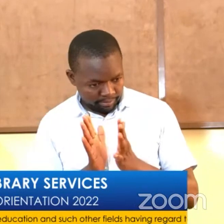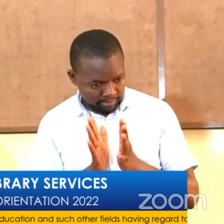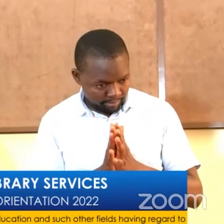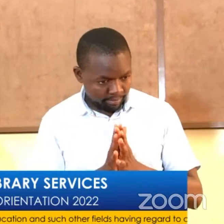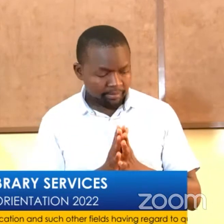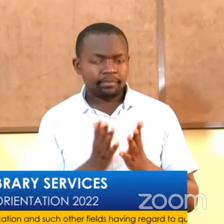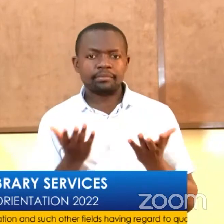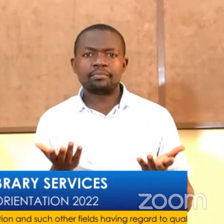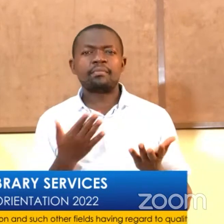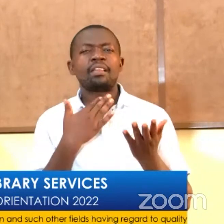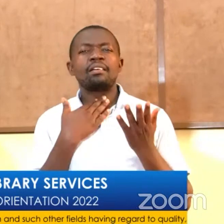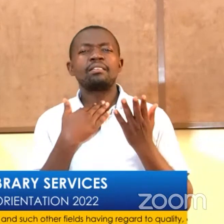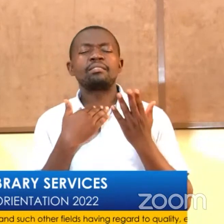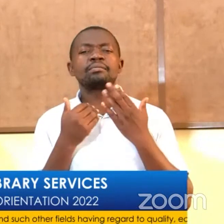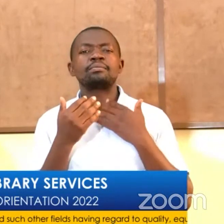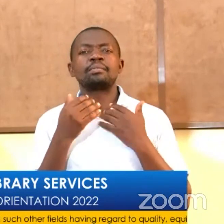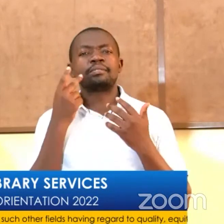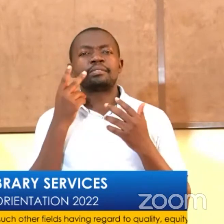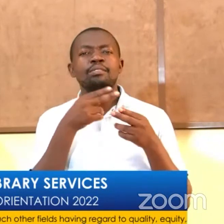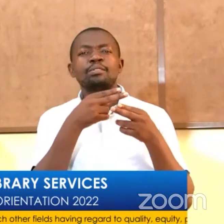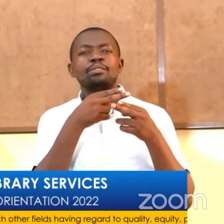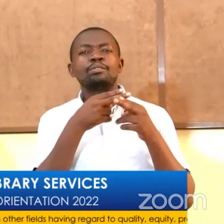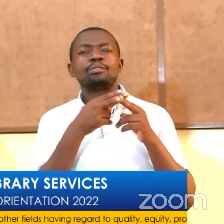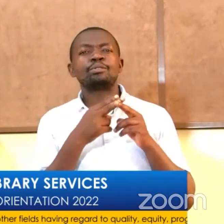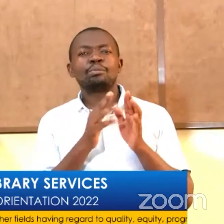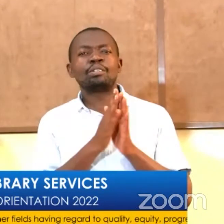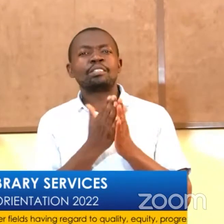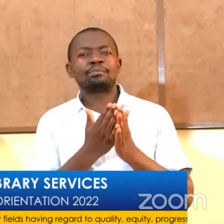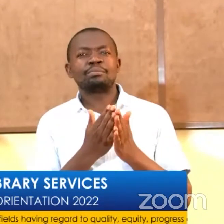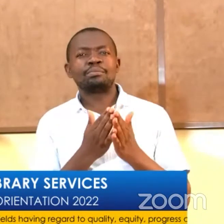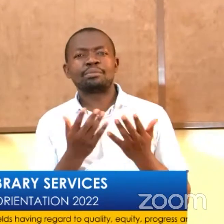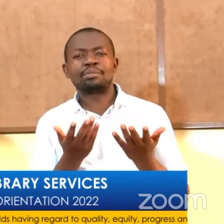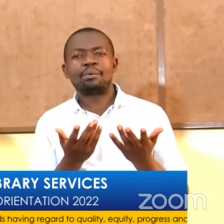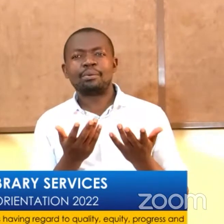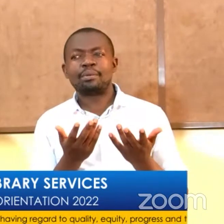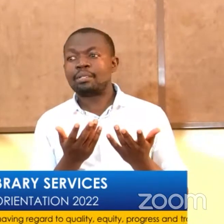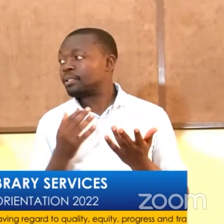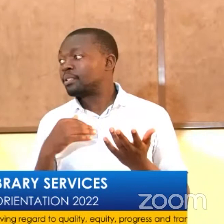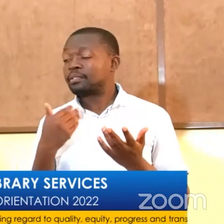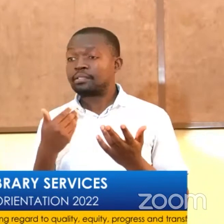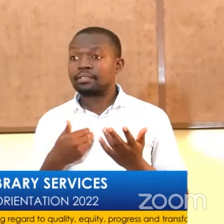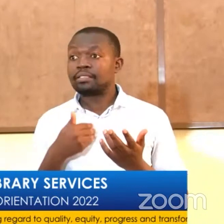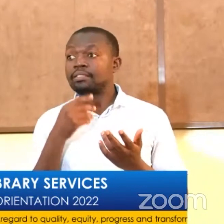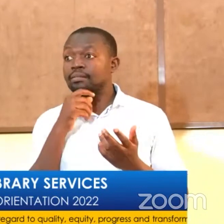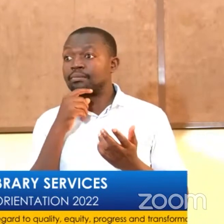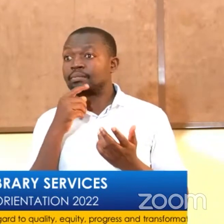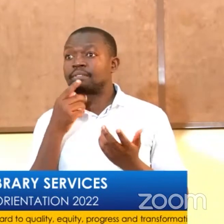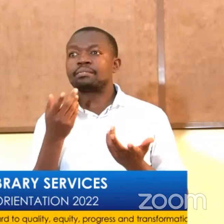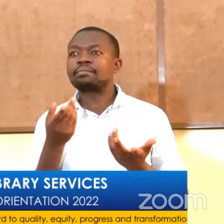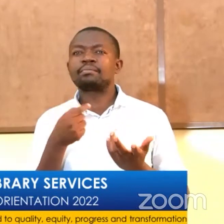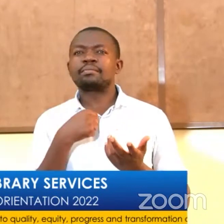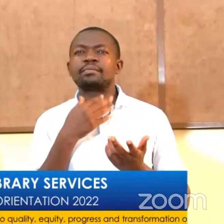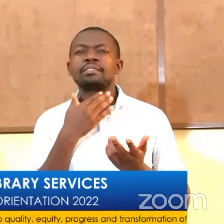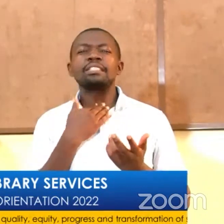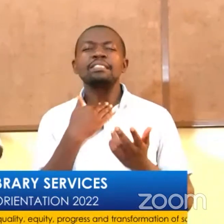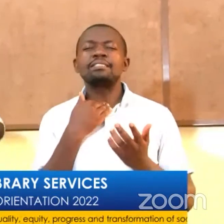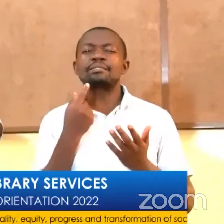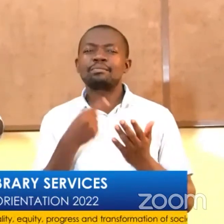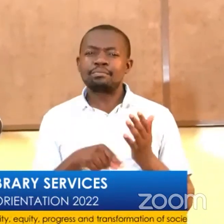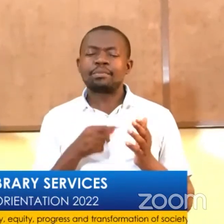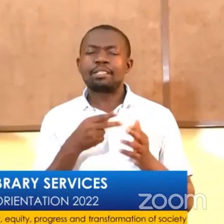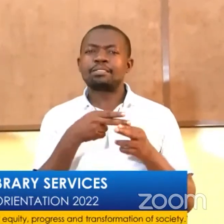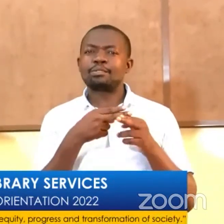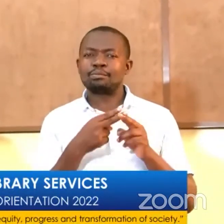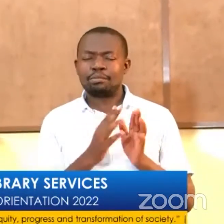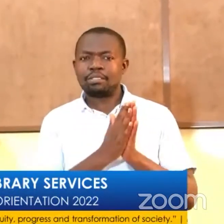Requirements in order to borrow a book. Ladies and gentlemen, what do I require to borrow a book